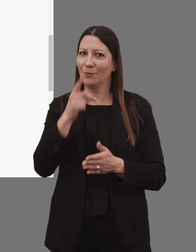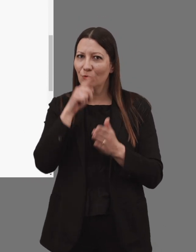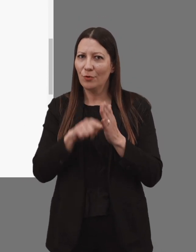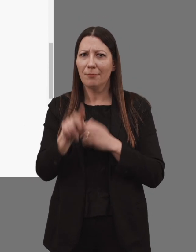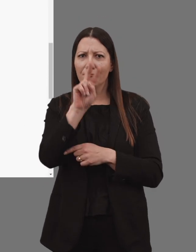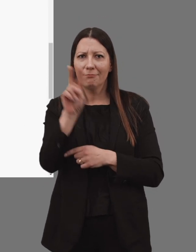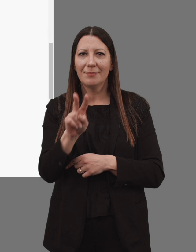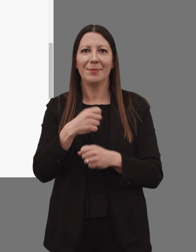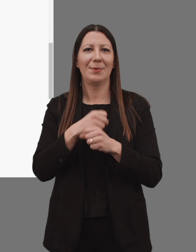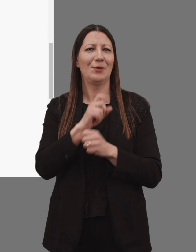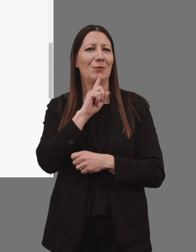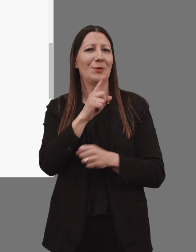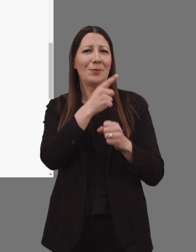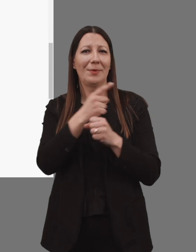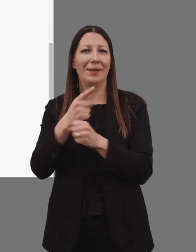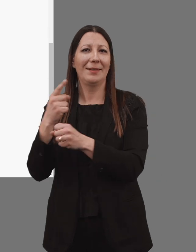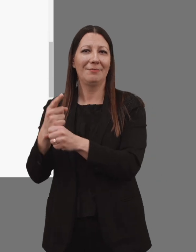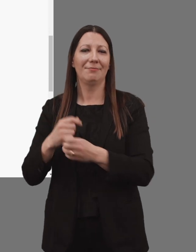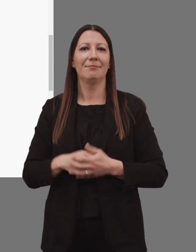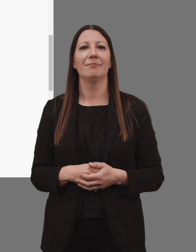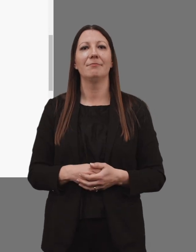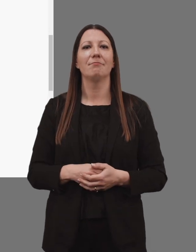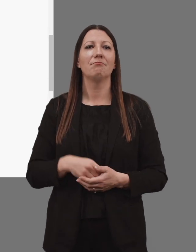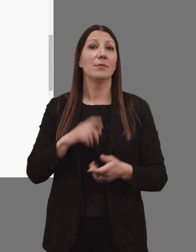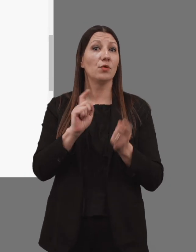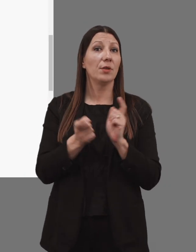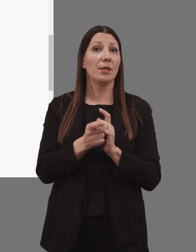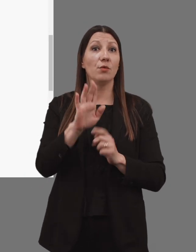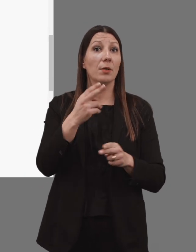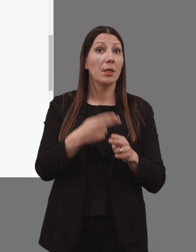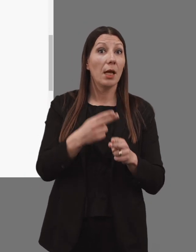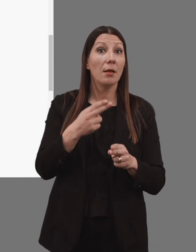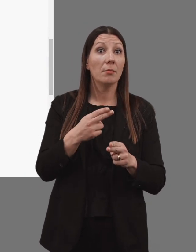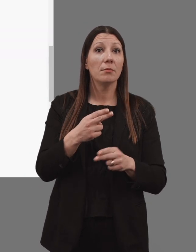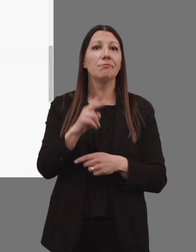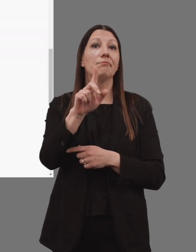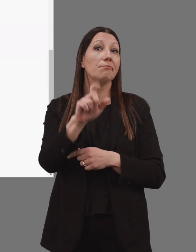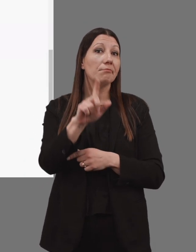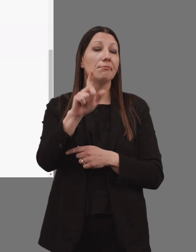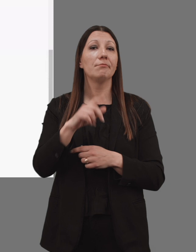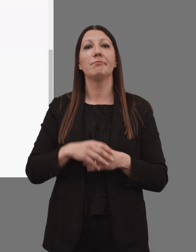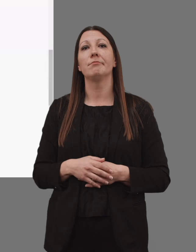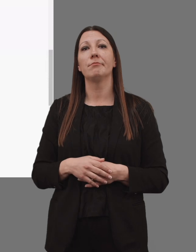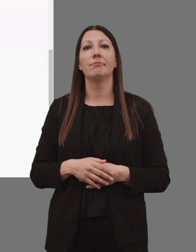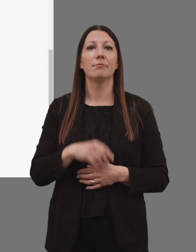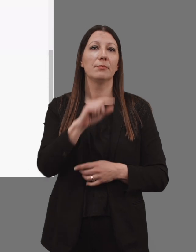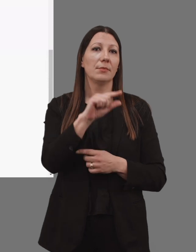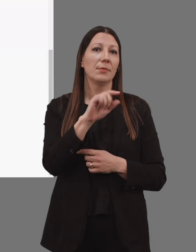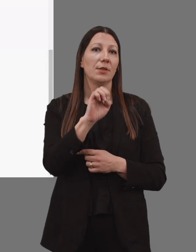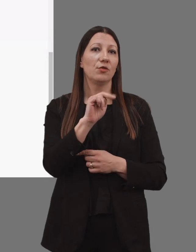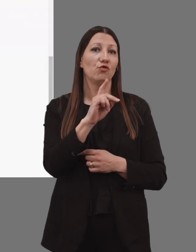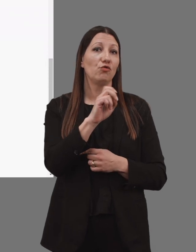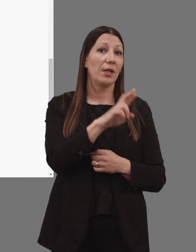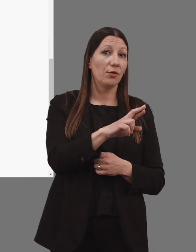accurate. If you've changed your name, you can click on yes here, your gender and date